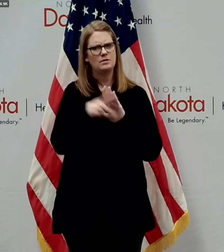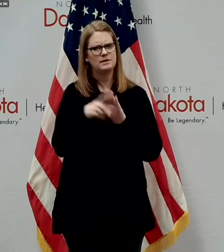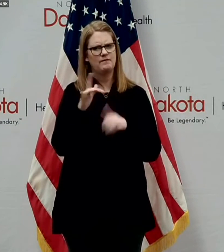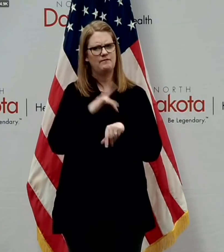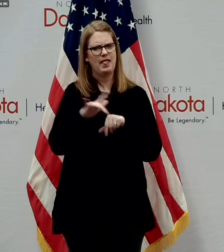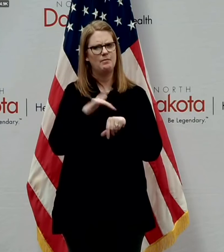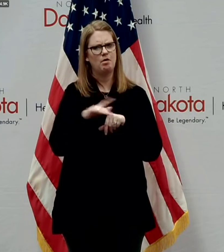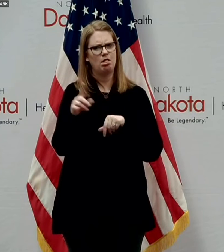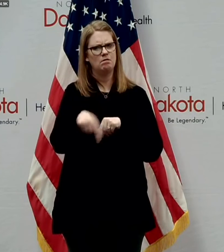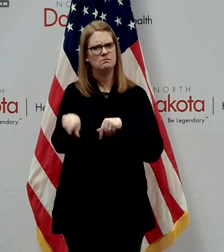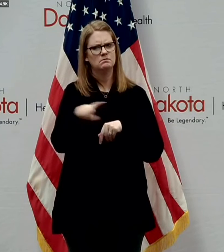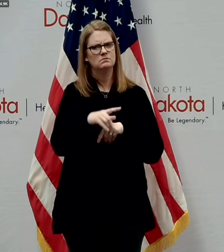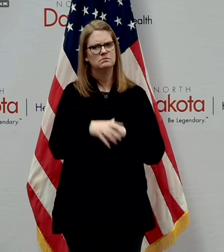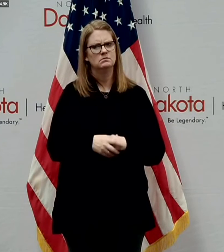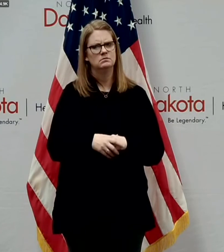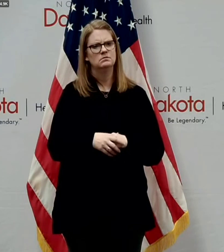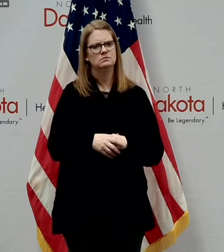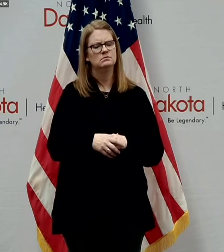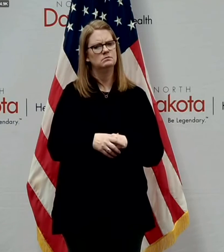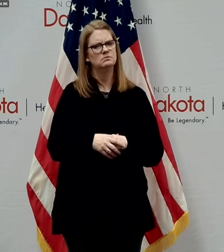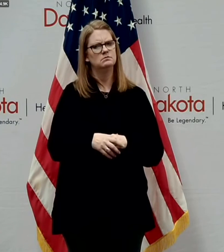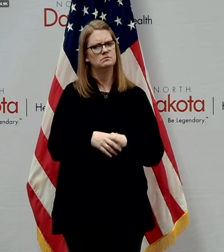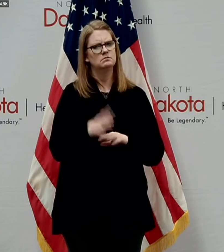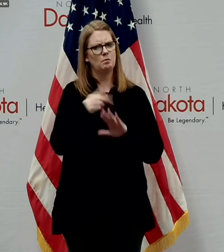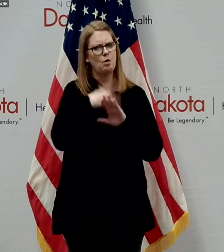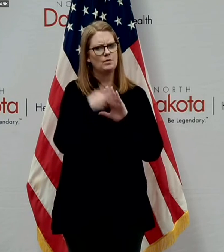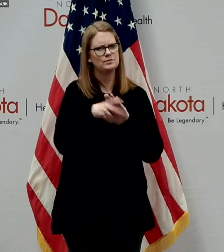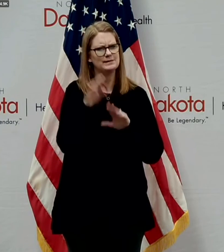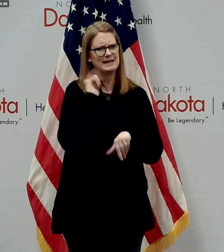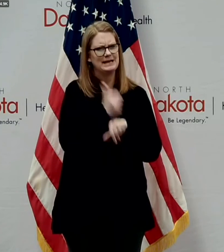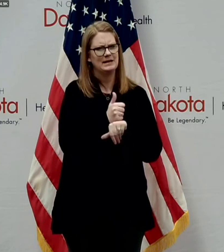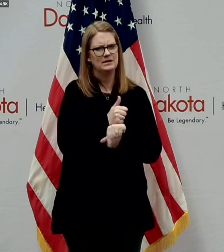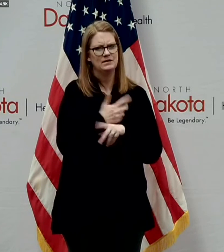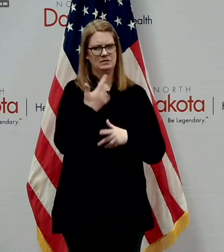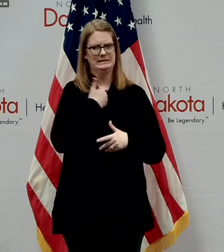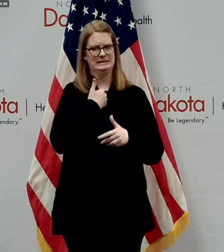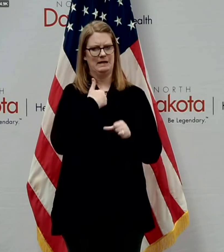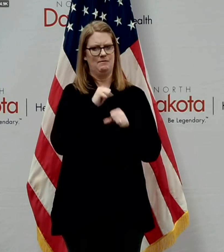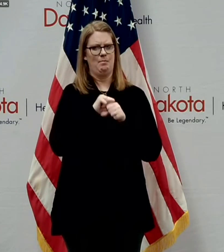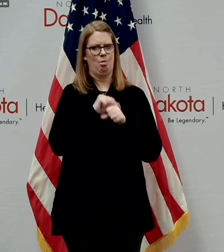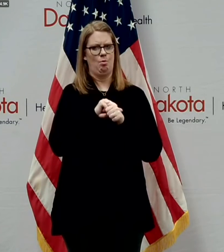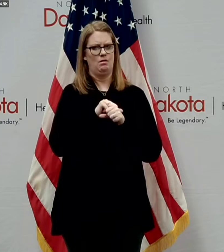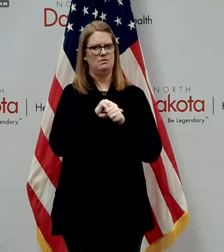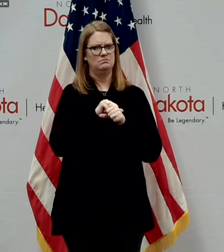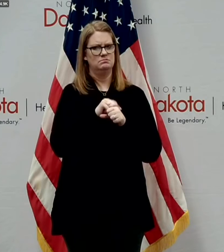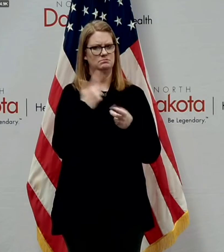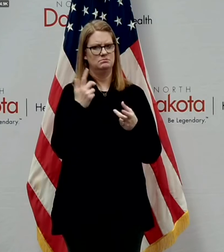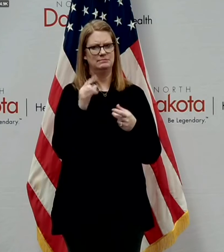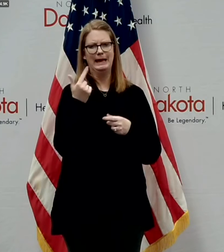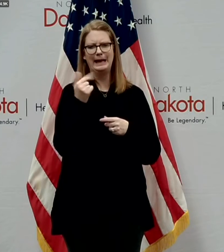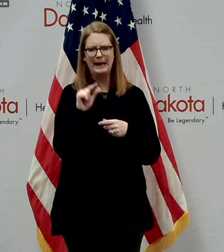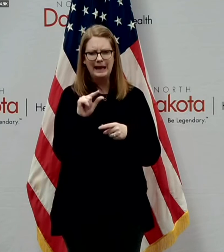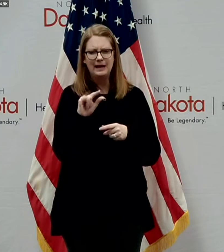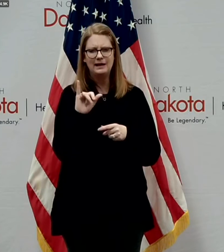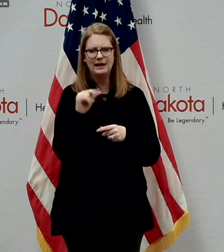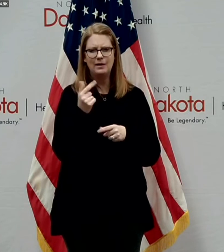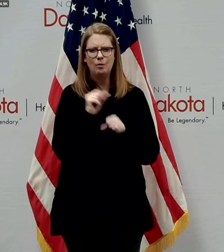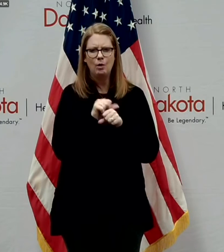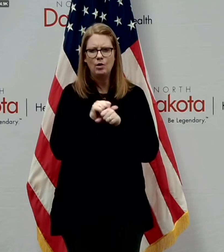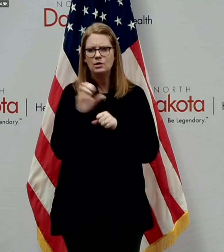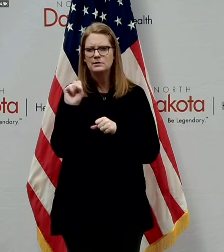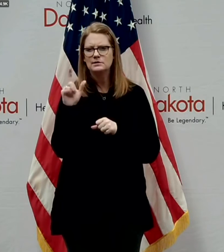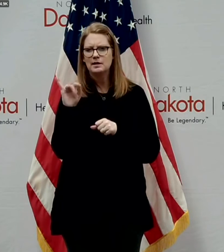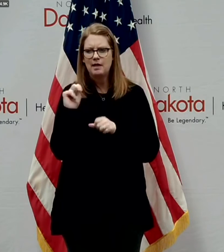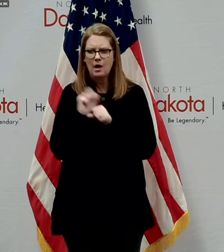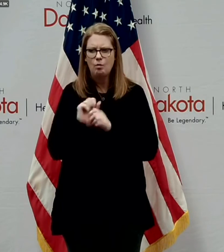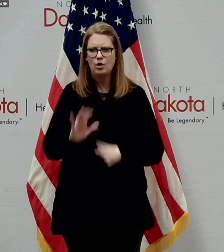programs were designed for exactly that case of the, self-employed individual, gig workers, salon workers, all those